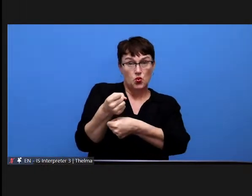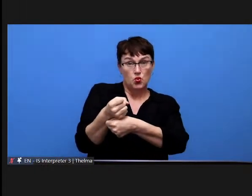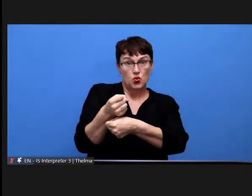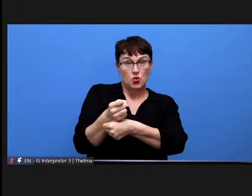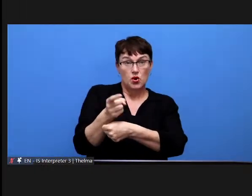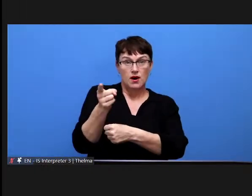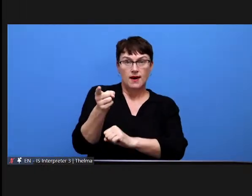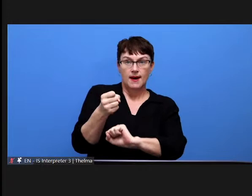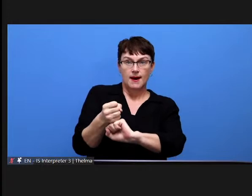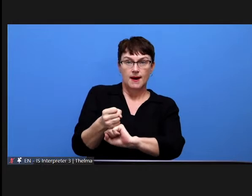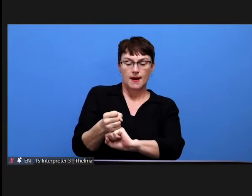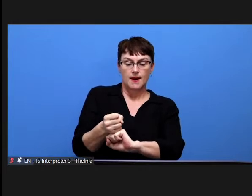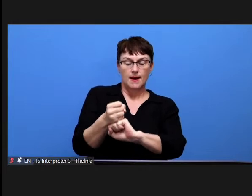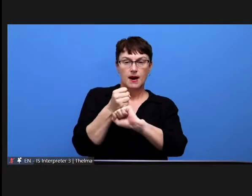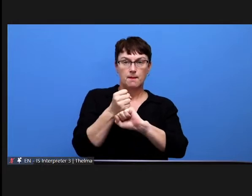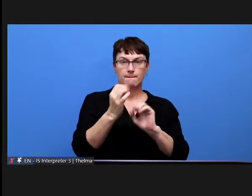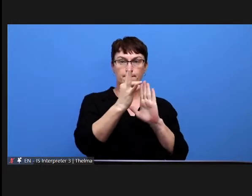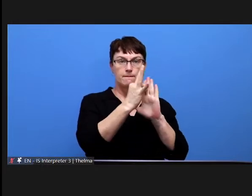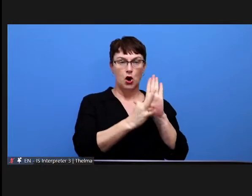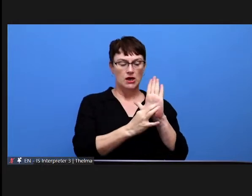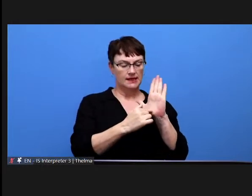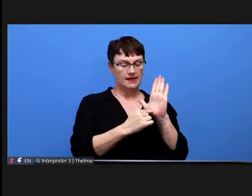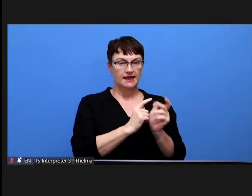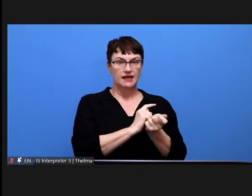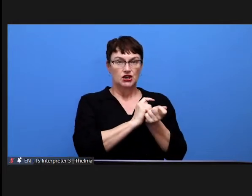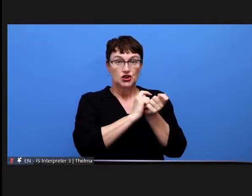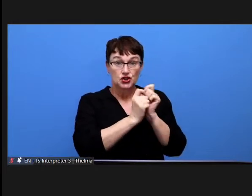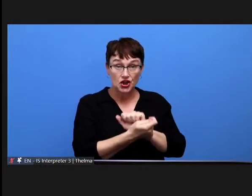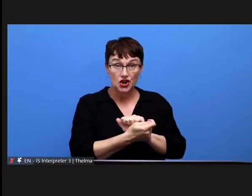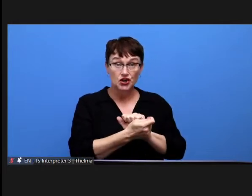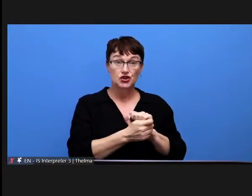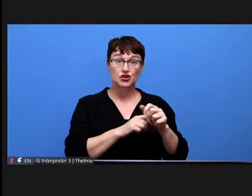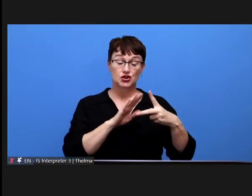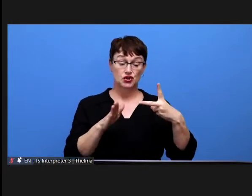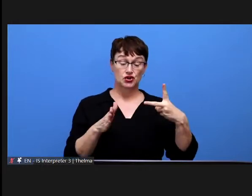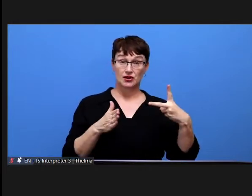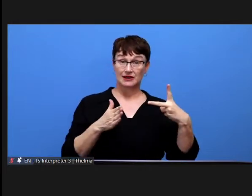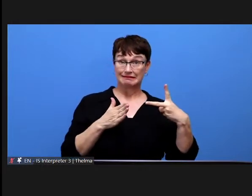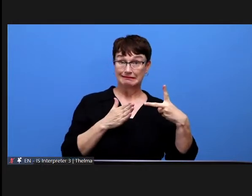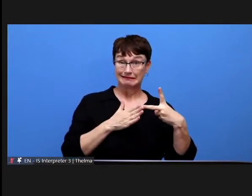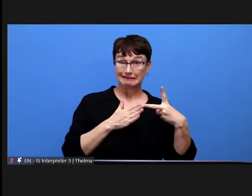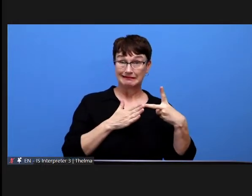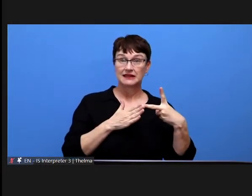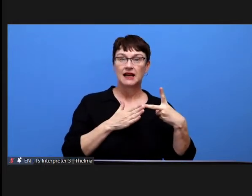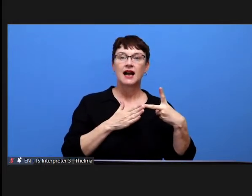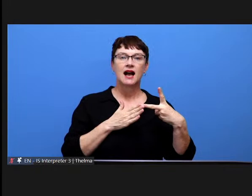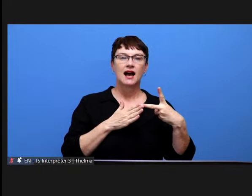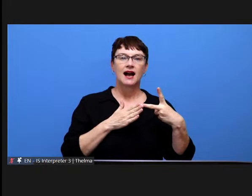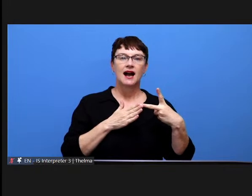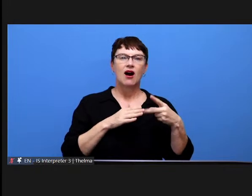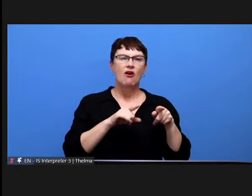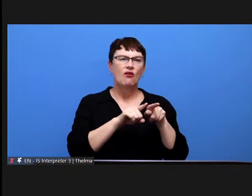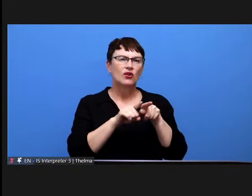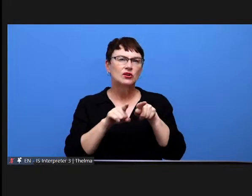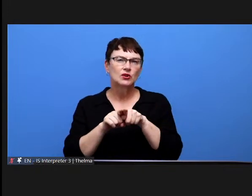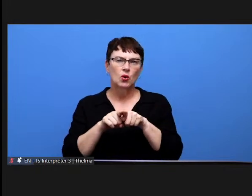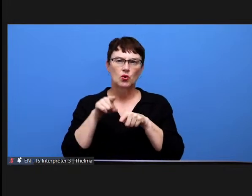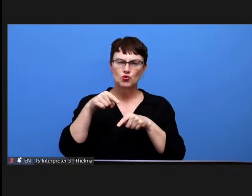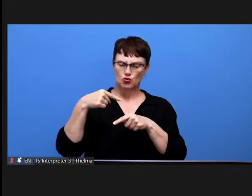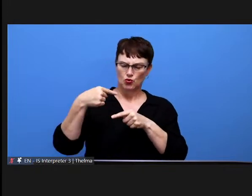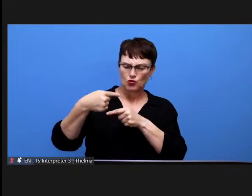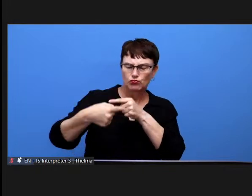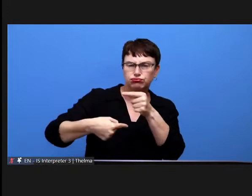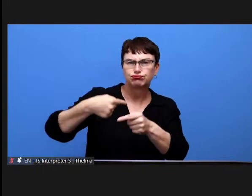us. Back to you. Thank you, Marion. Good morning, everyone. And I'm pleased to join this